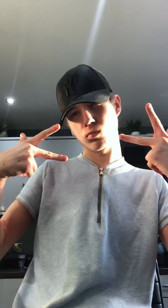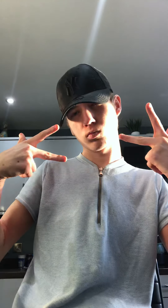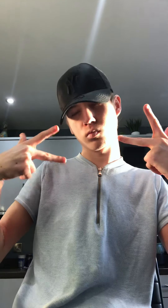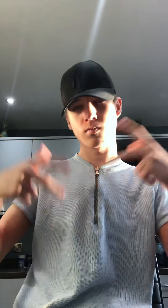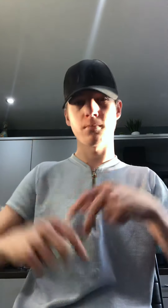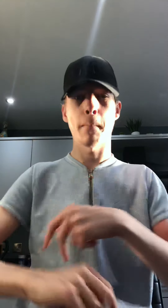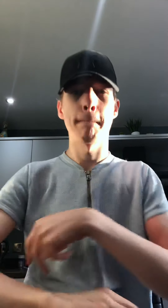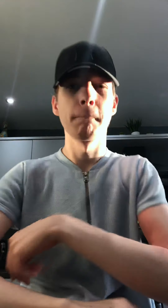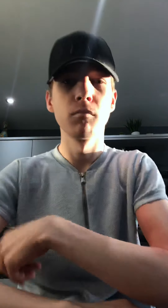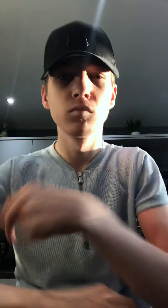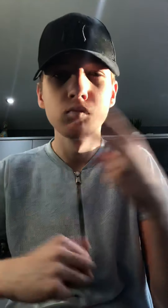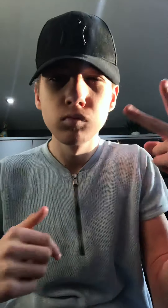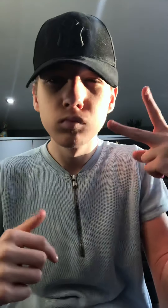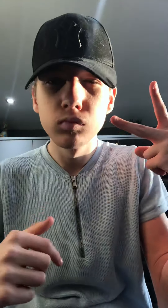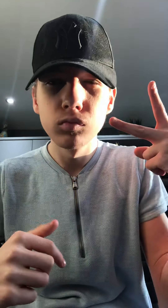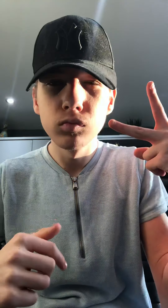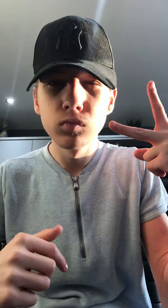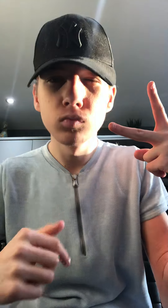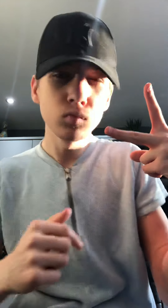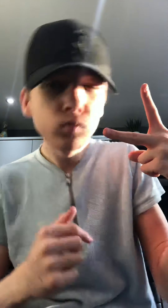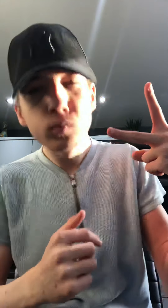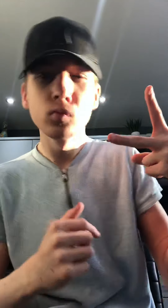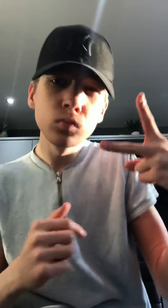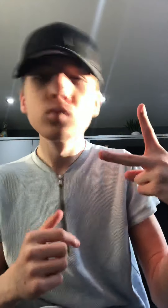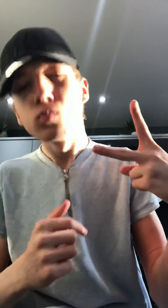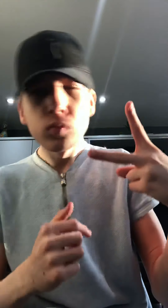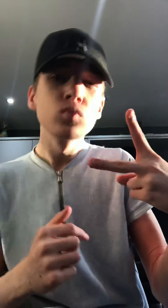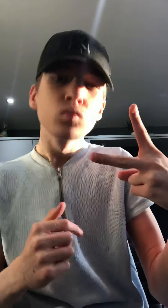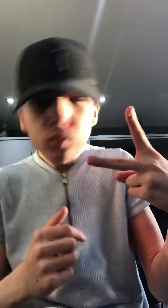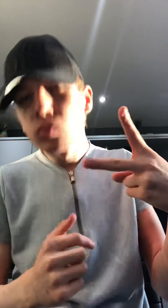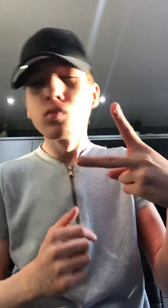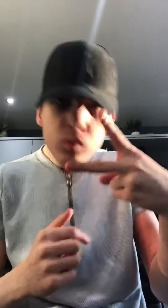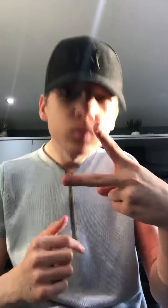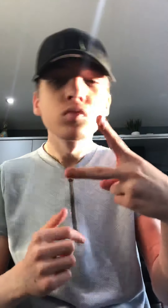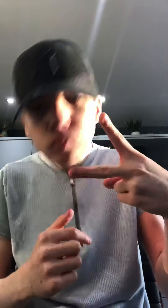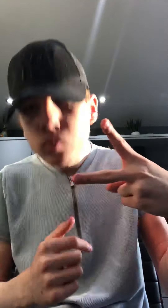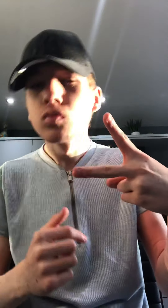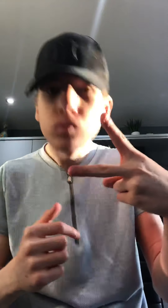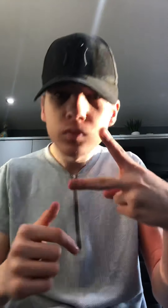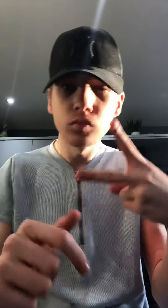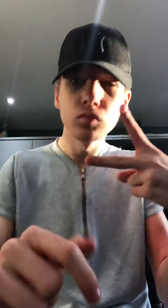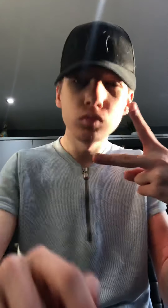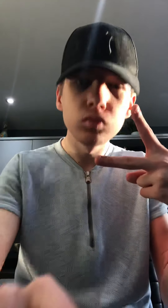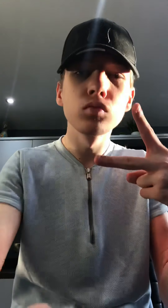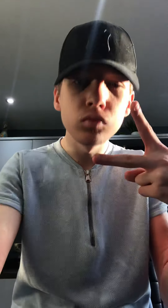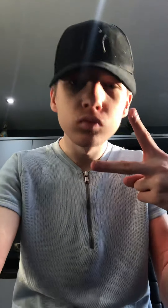see, and heart will go on